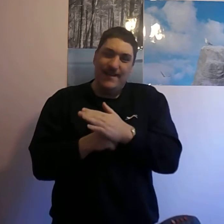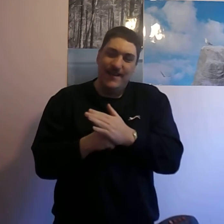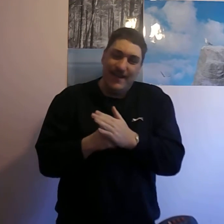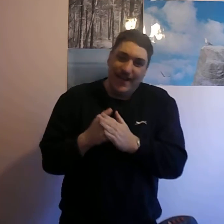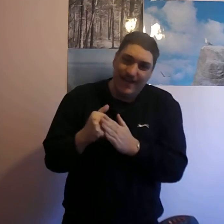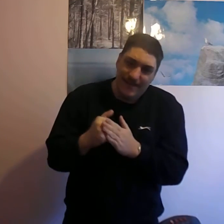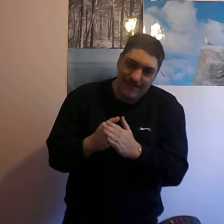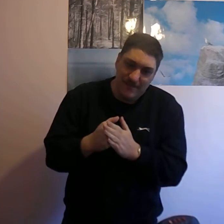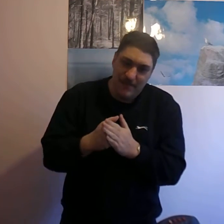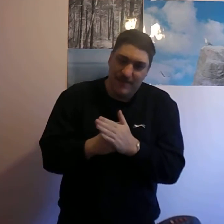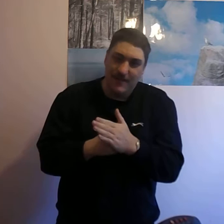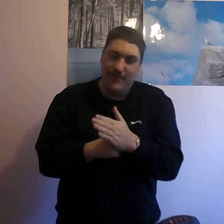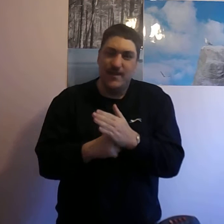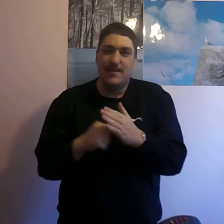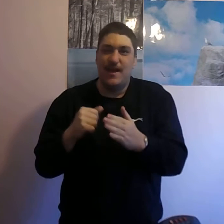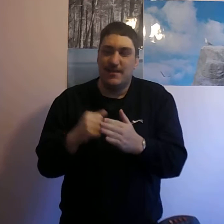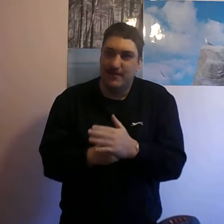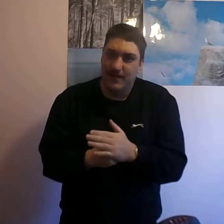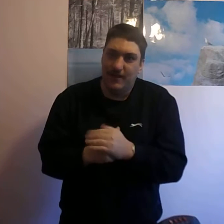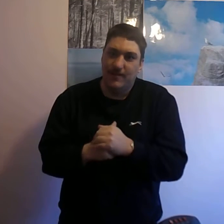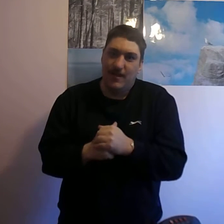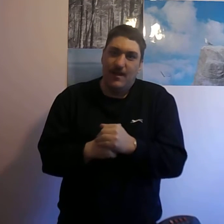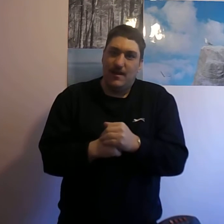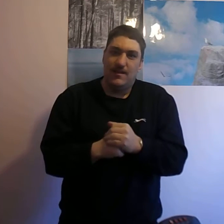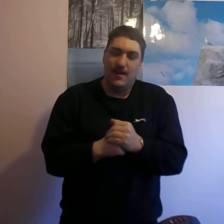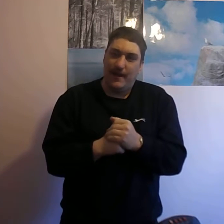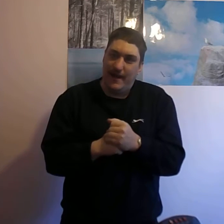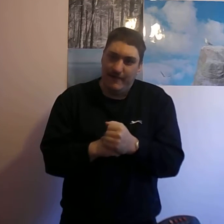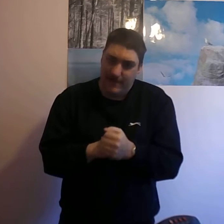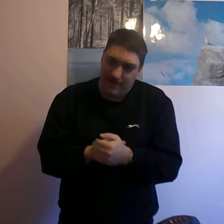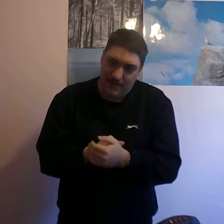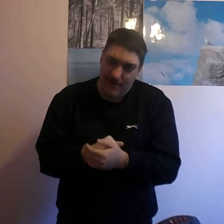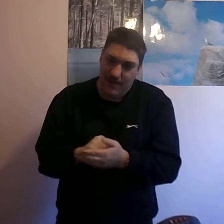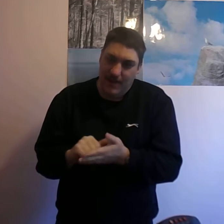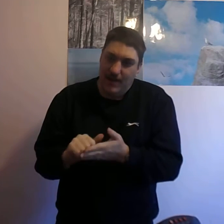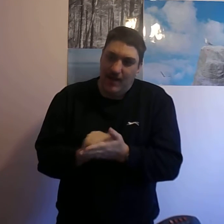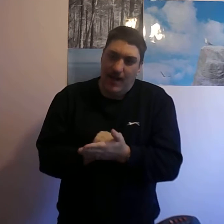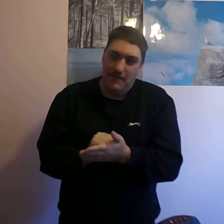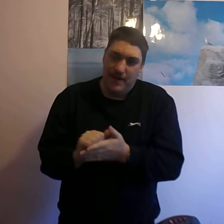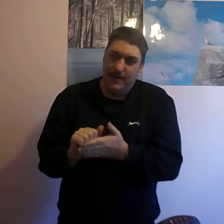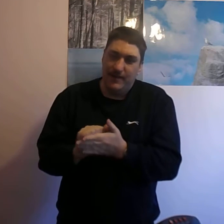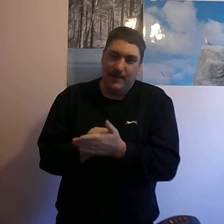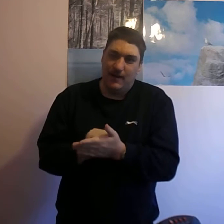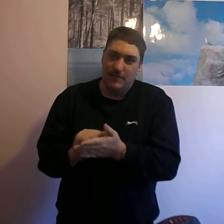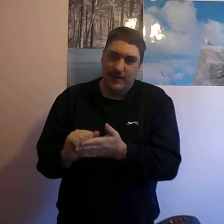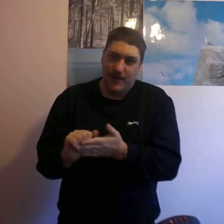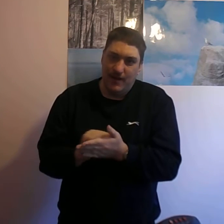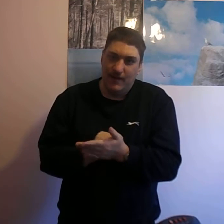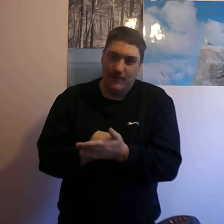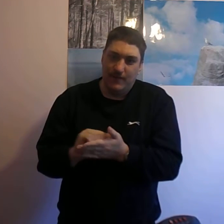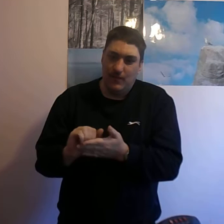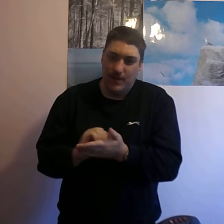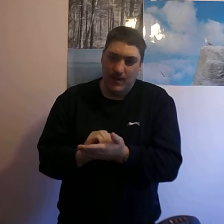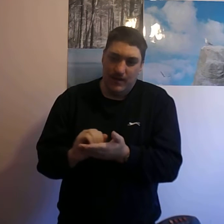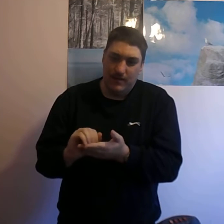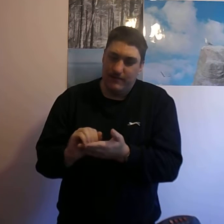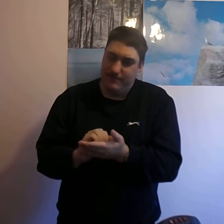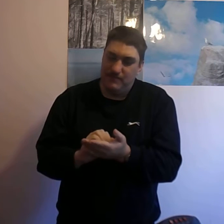And some of the stuff he says and does is hilarious. I mean, the comedy value of Wheatley is